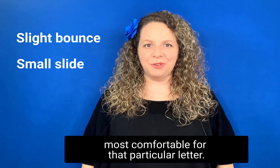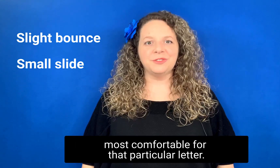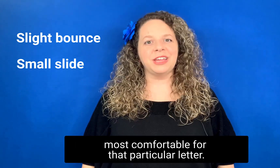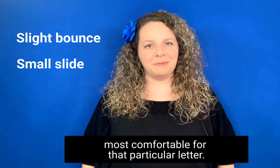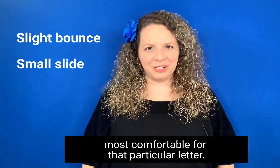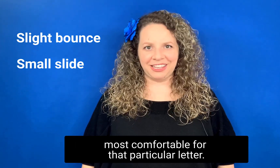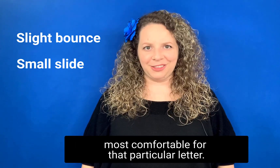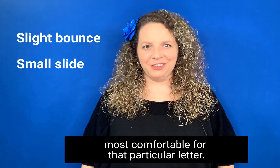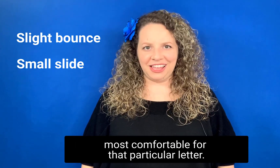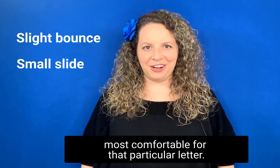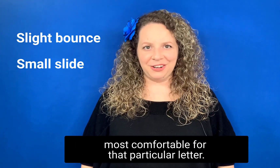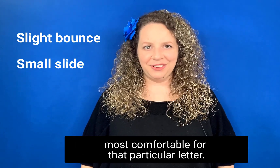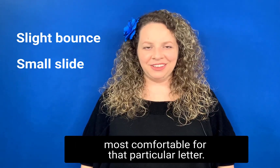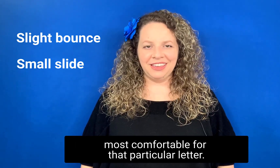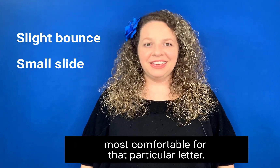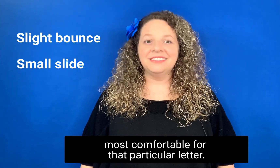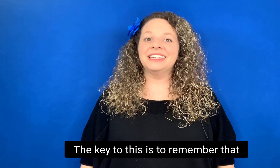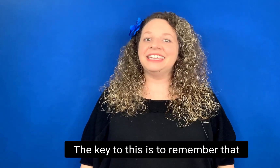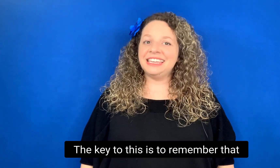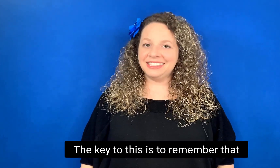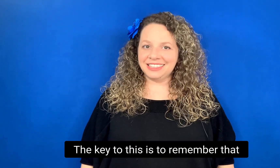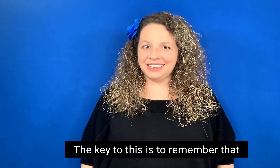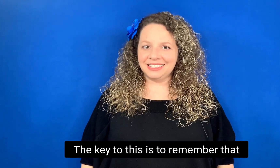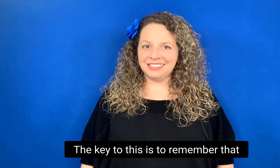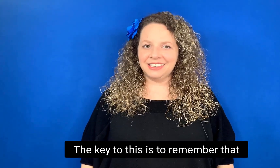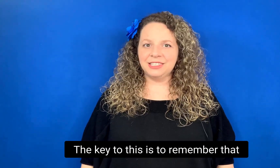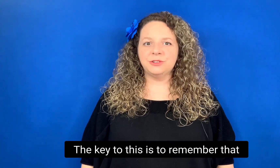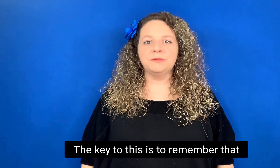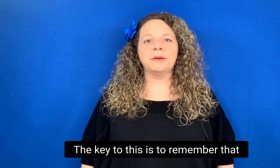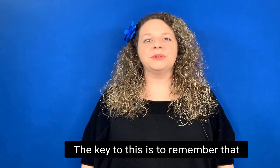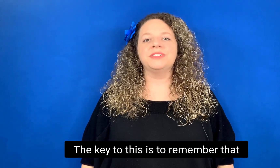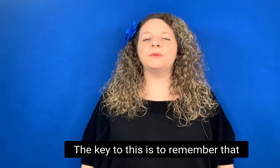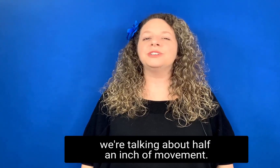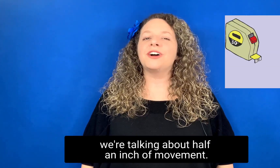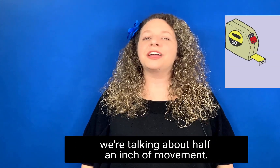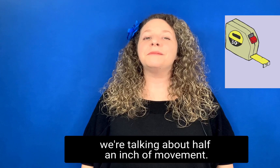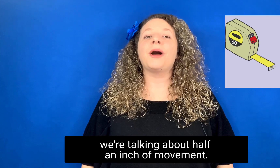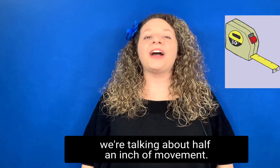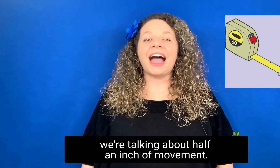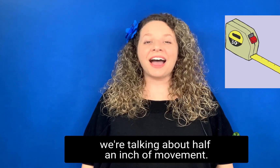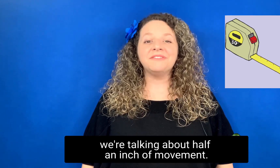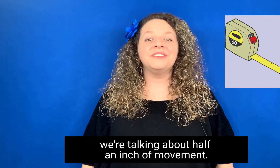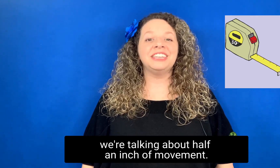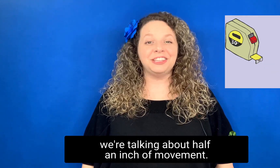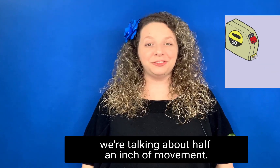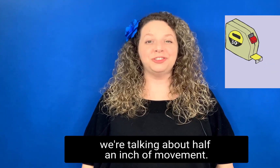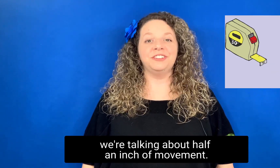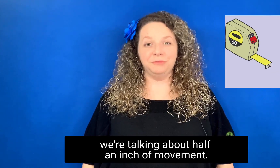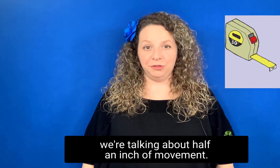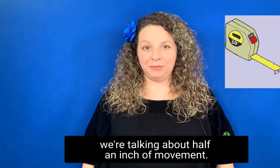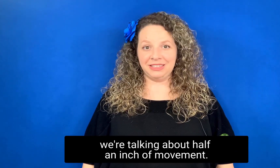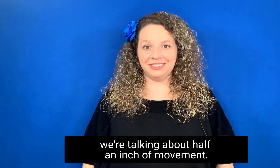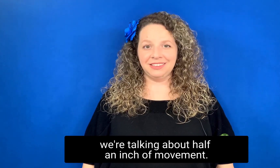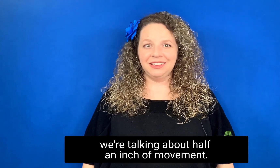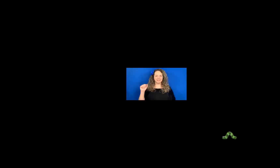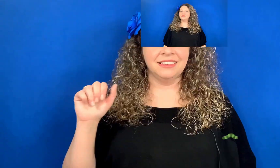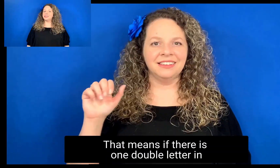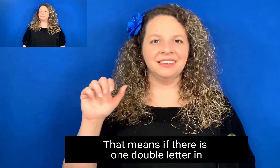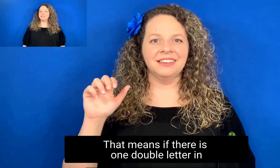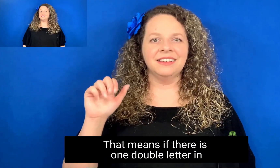for that particular letter. The key to this is to remember that we're talking about half an inch of movement. That means